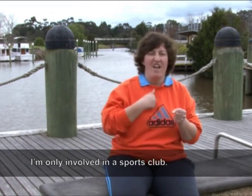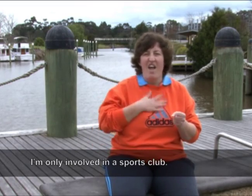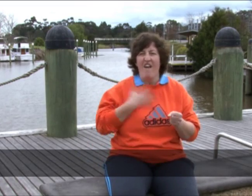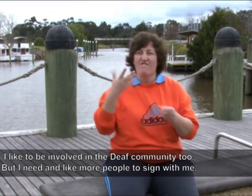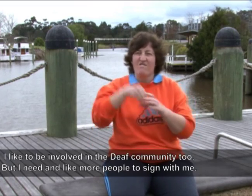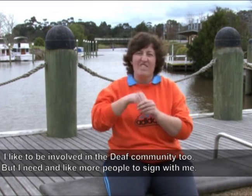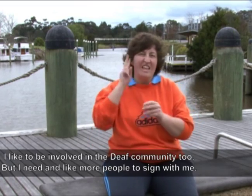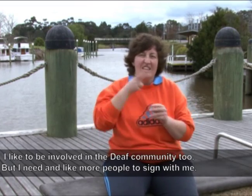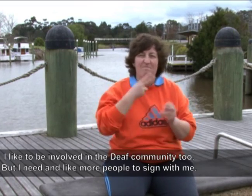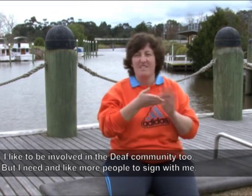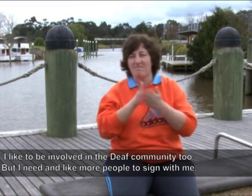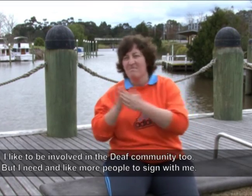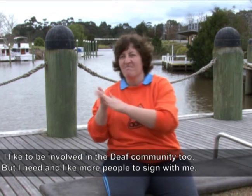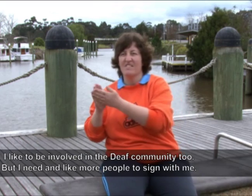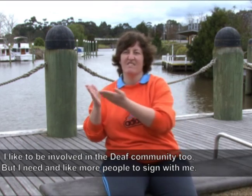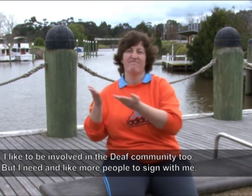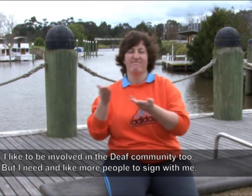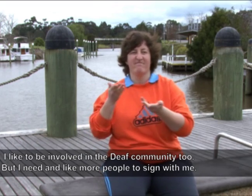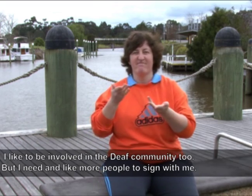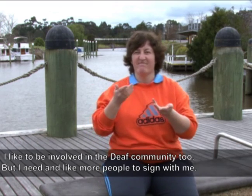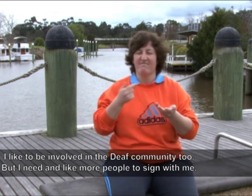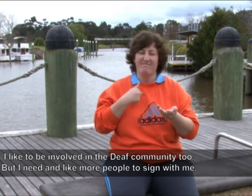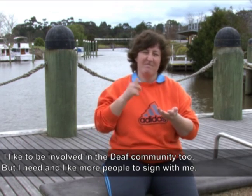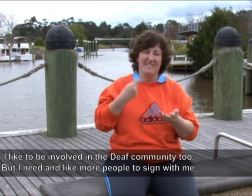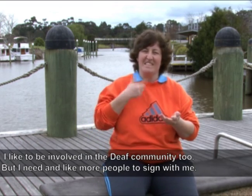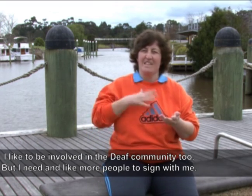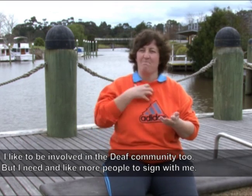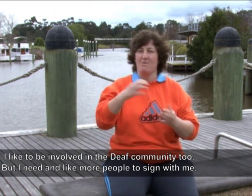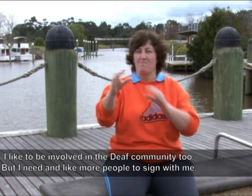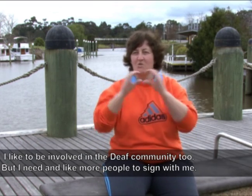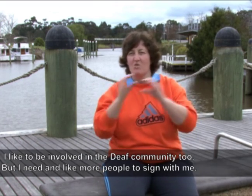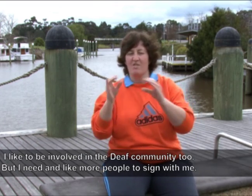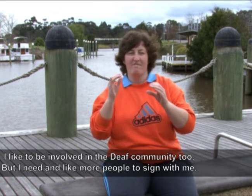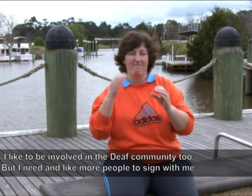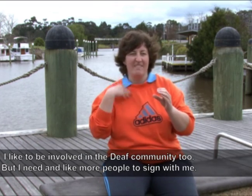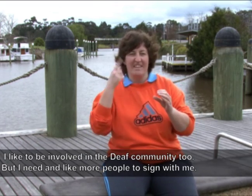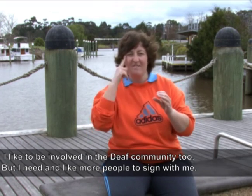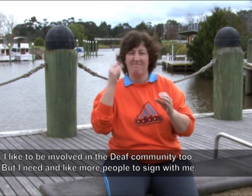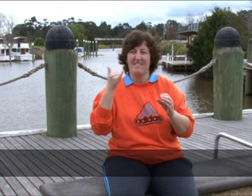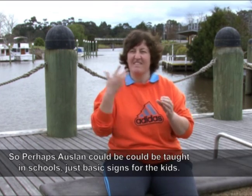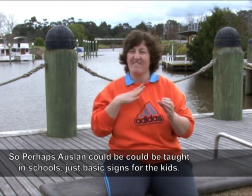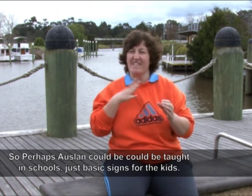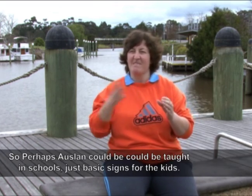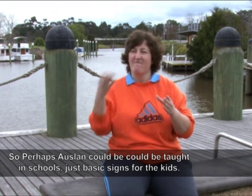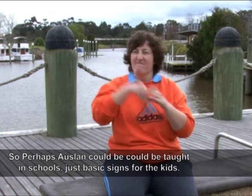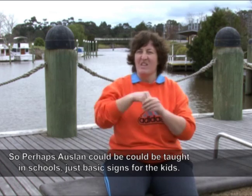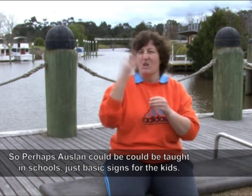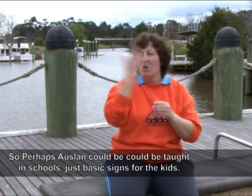I'm only involved in a sports club. I like being involved with the deaf community too, but I need and like more people